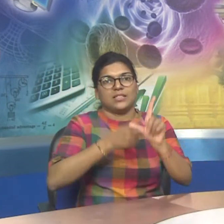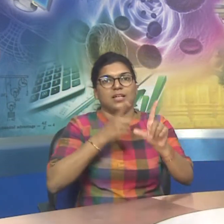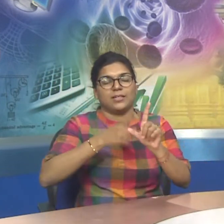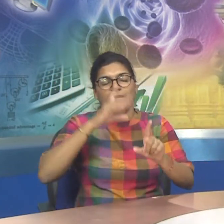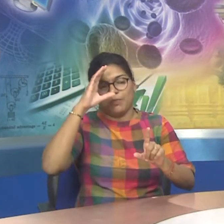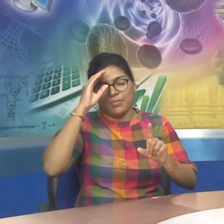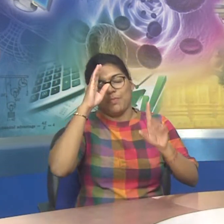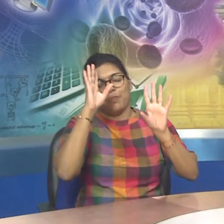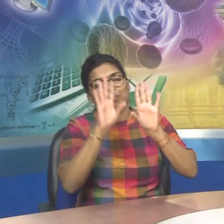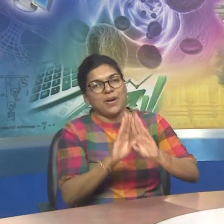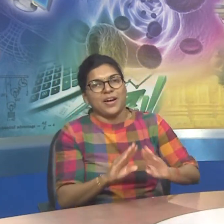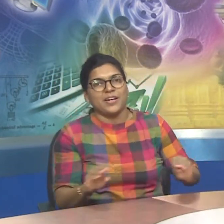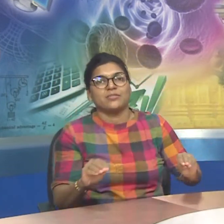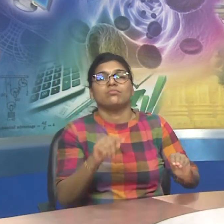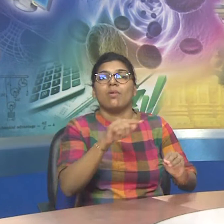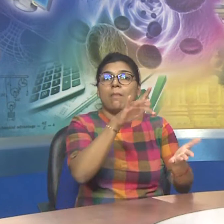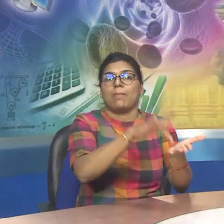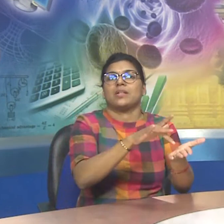holding a golden crane